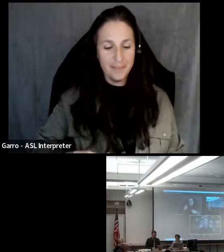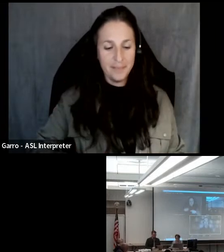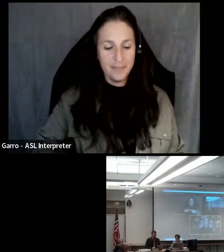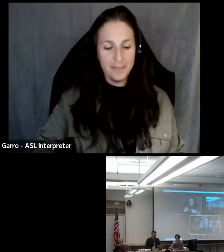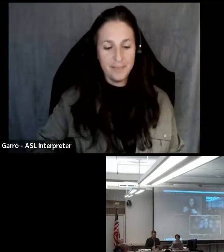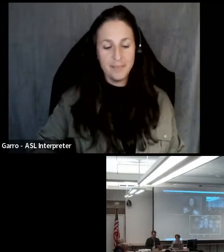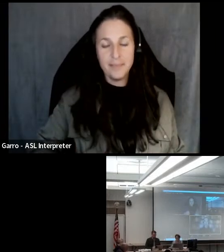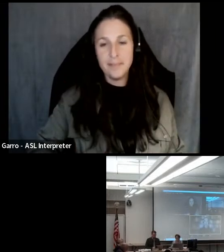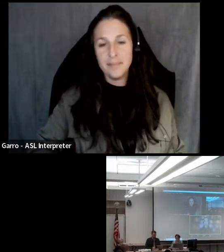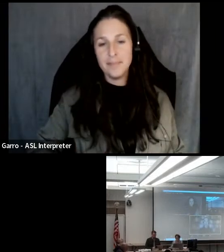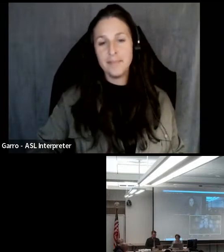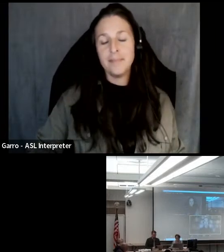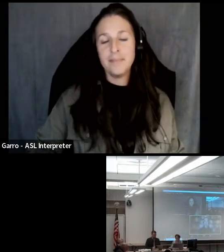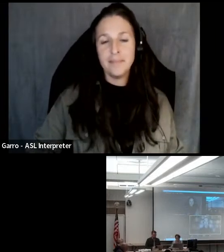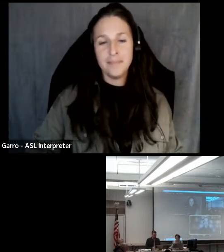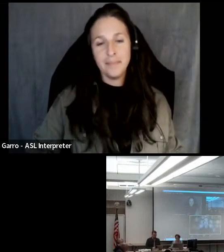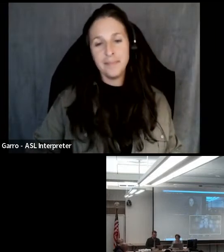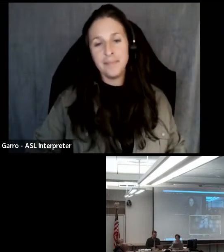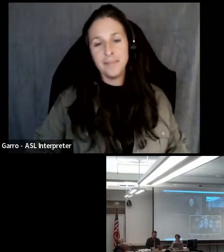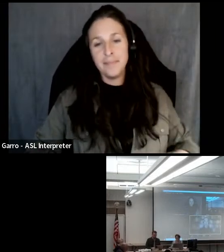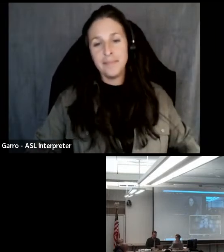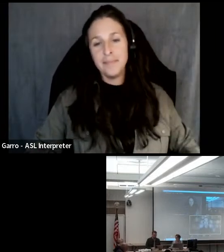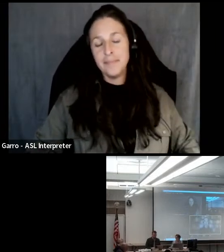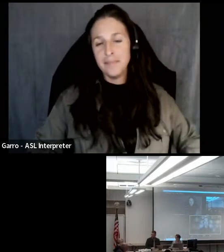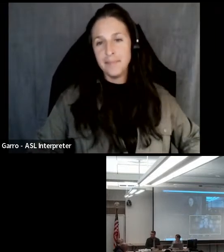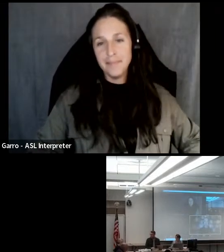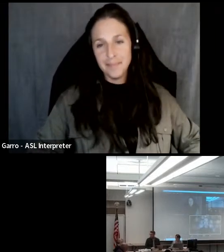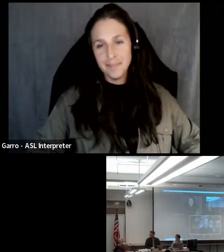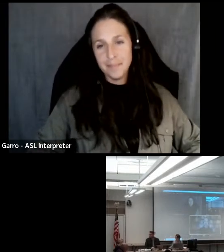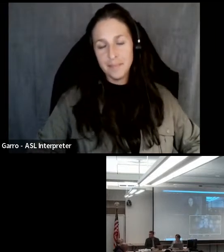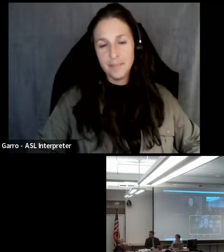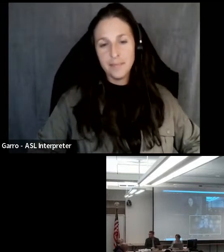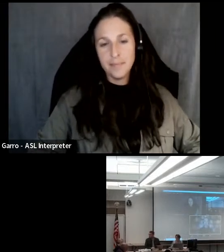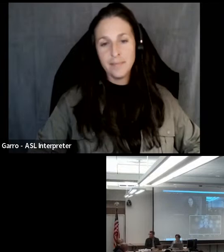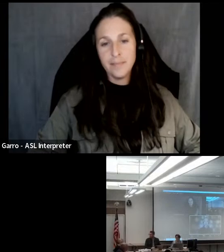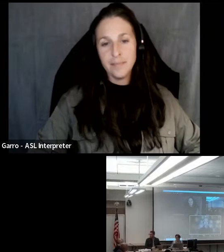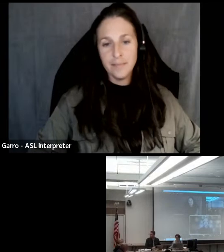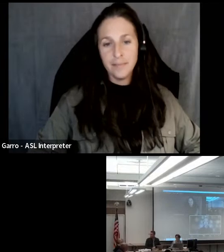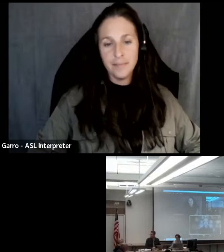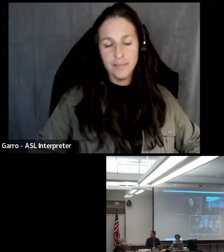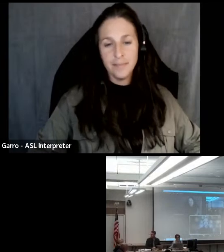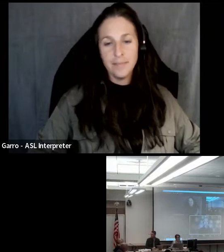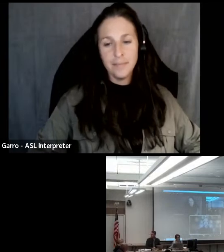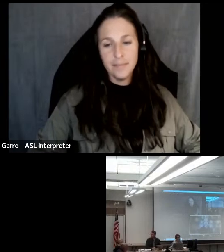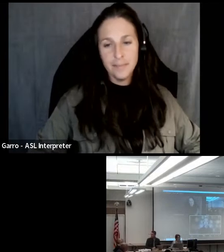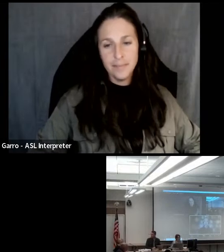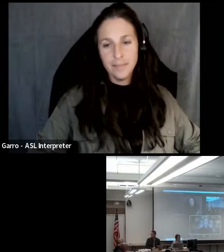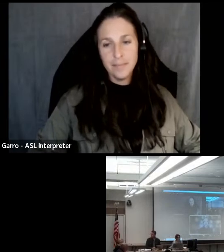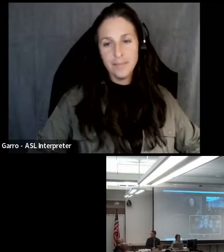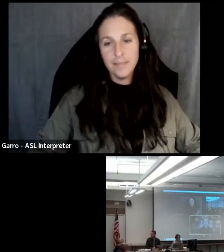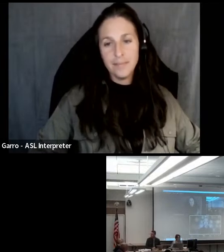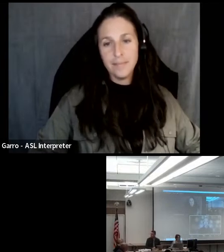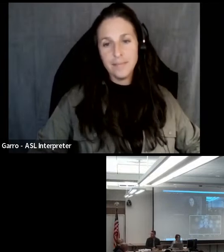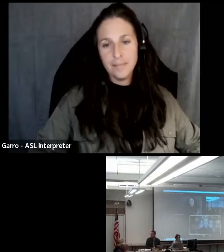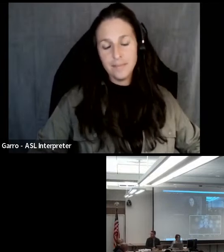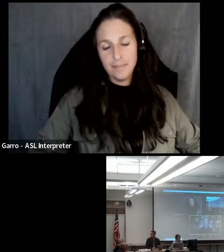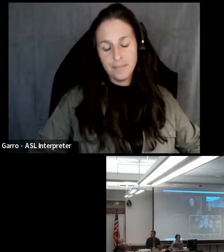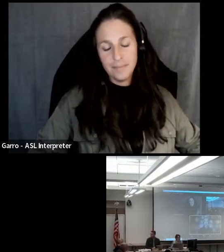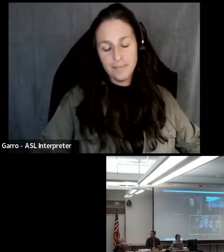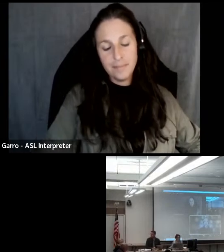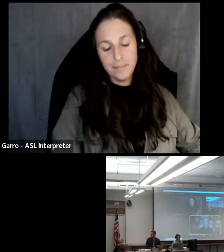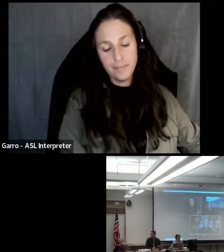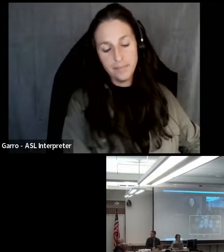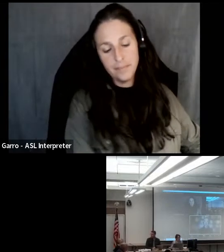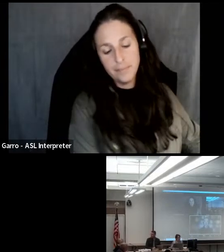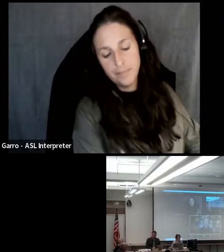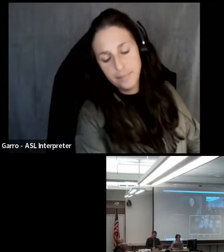unos segundos verá un icono en forma de globo en la parte inferior de su pantalla. Haga clic en Interpretación de idiomas y después seleccione Español o